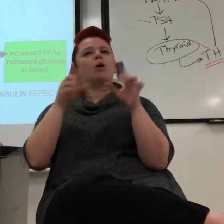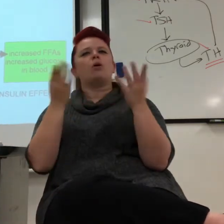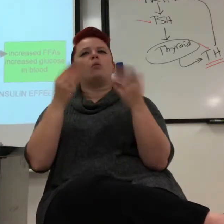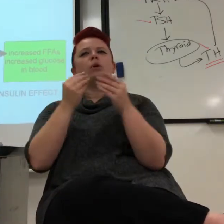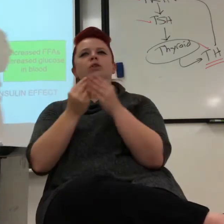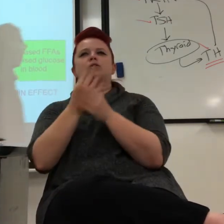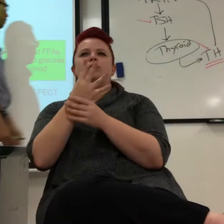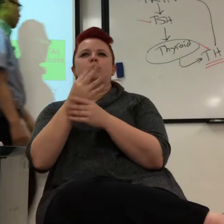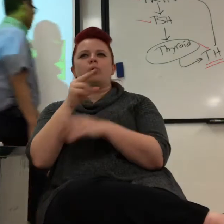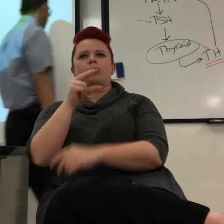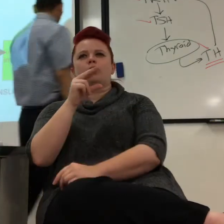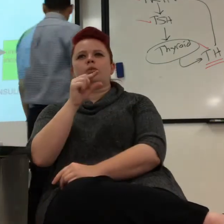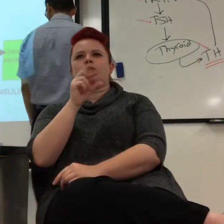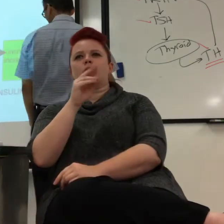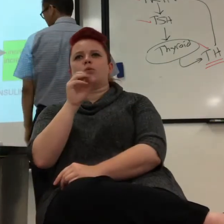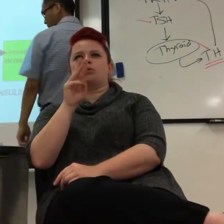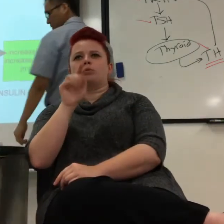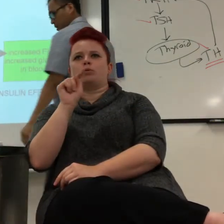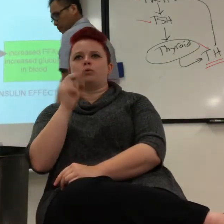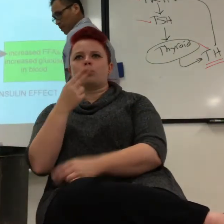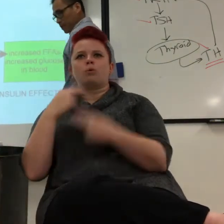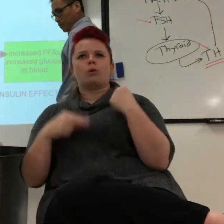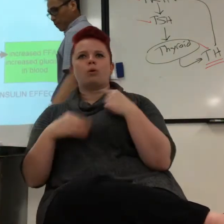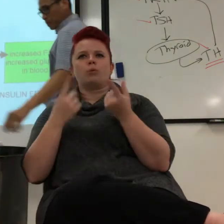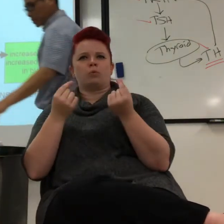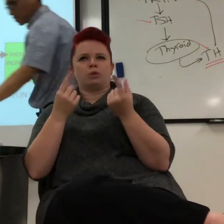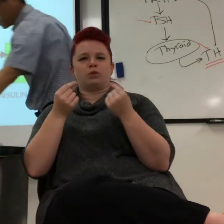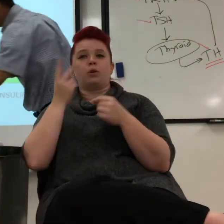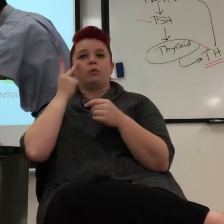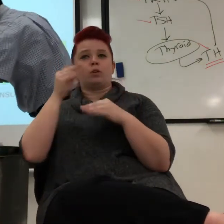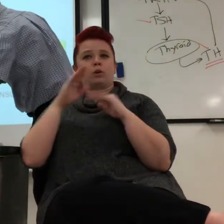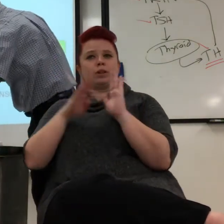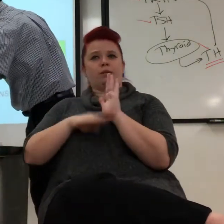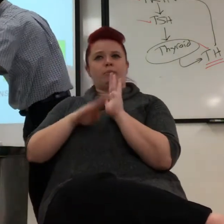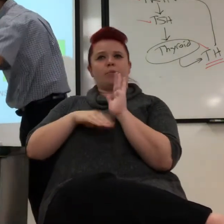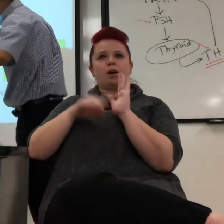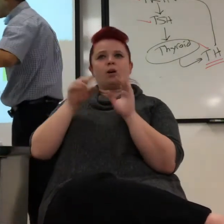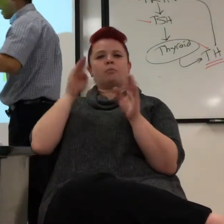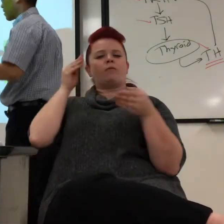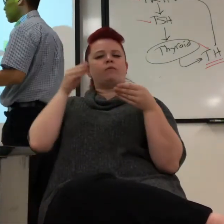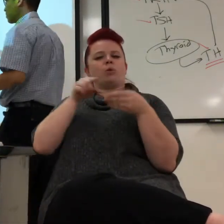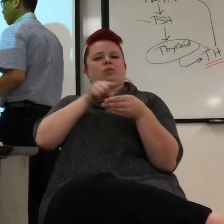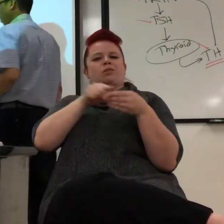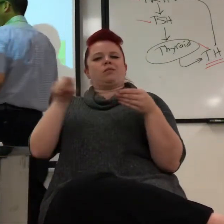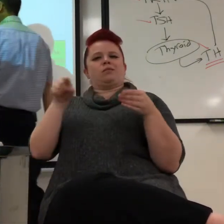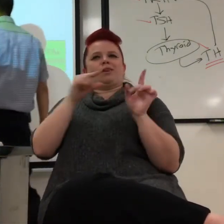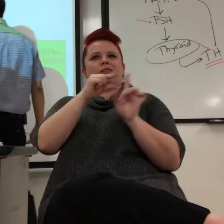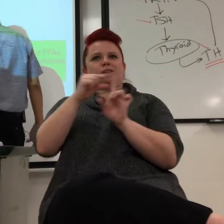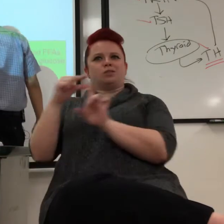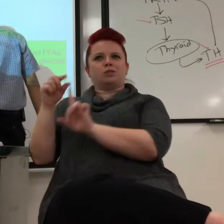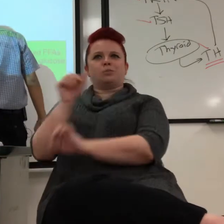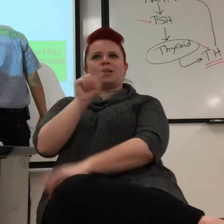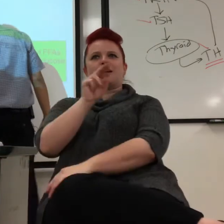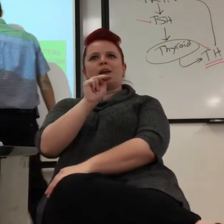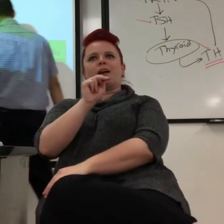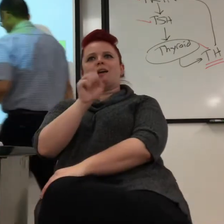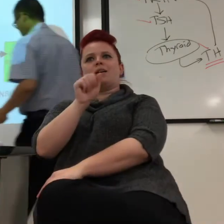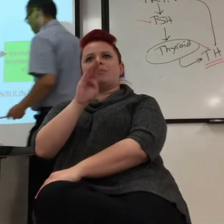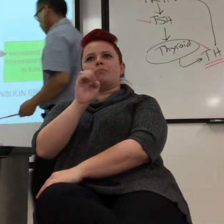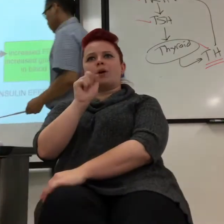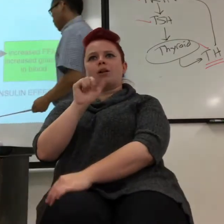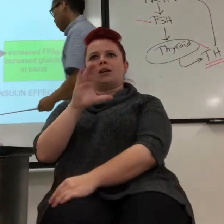out. If you look at the bottom of the slide, pay attention to these curves. Anabolic effects of growth hormone